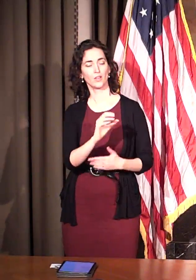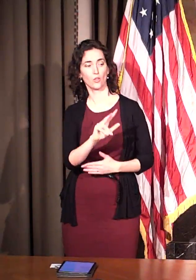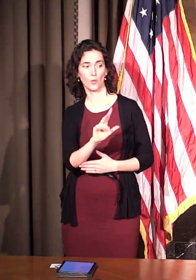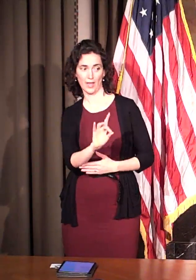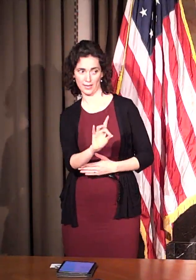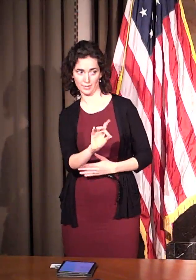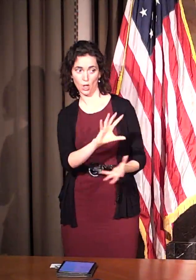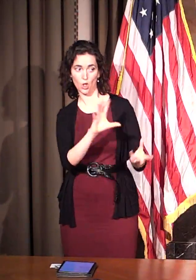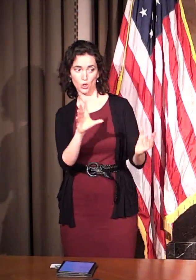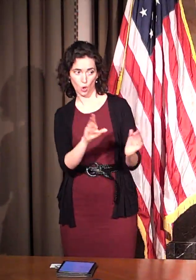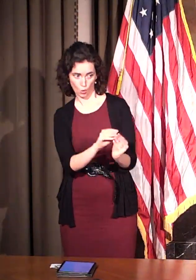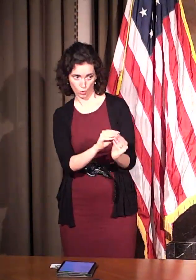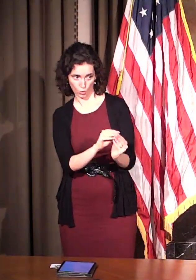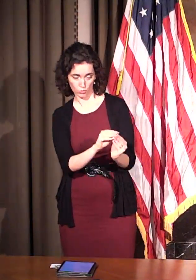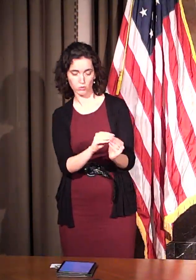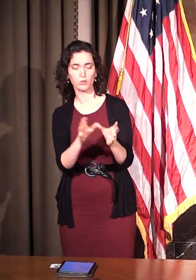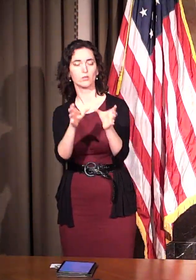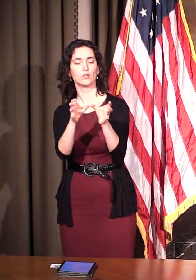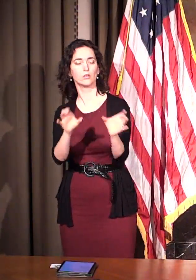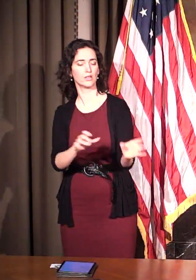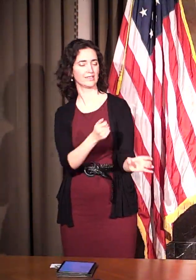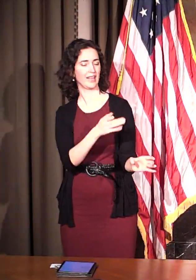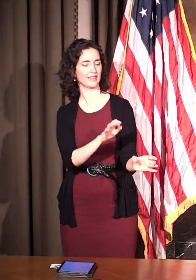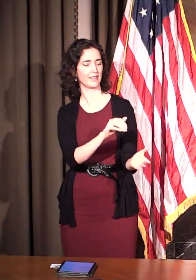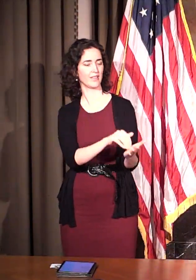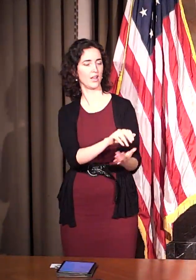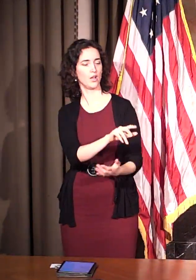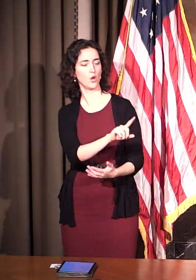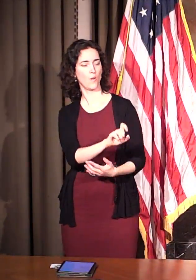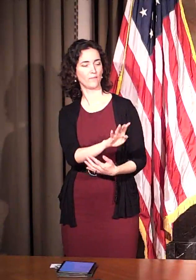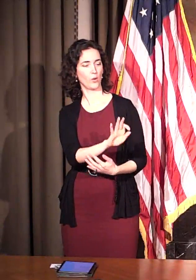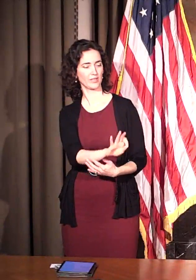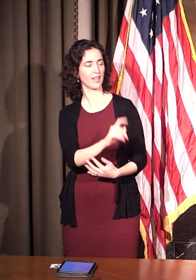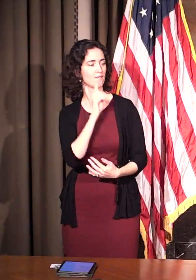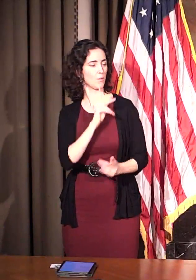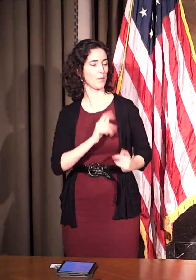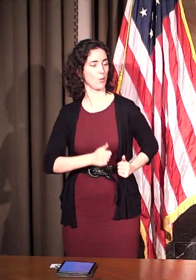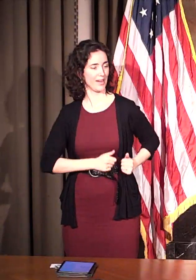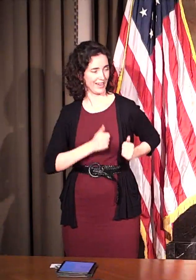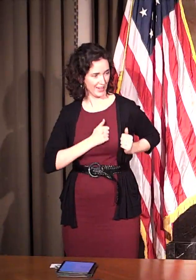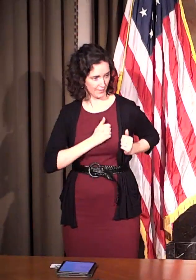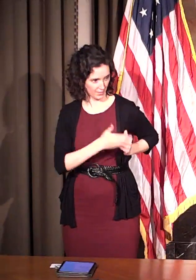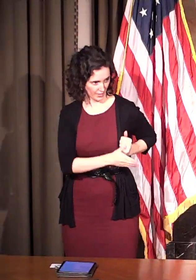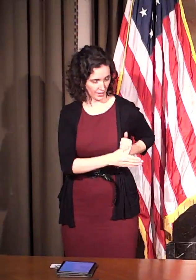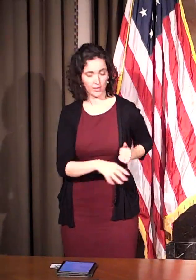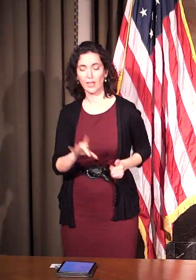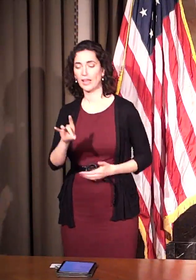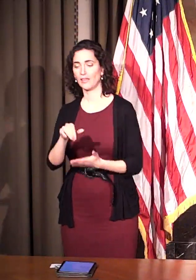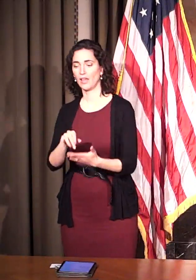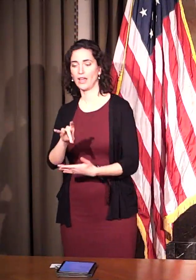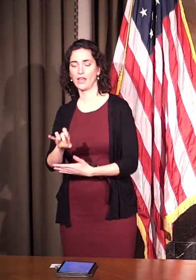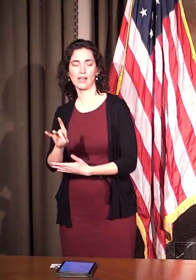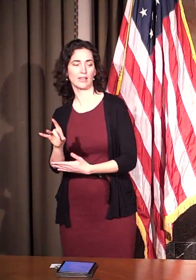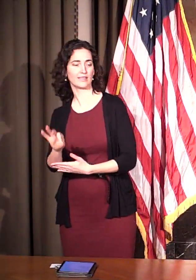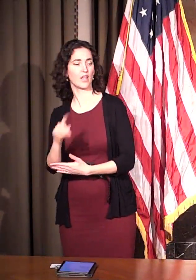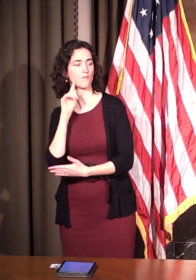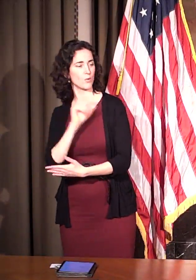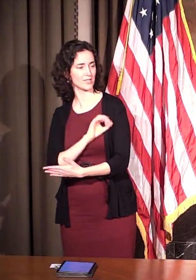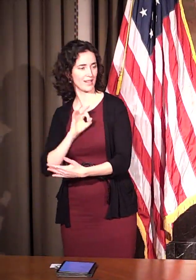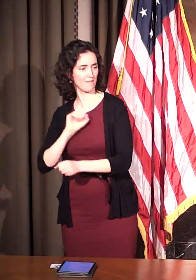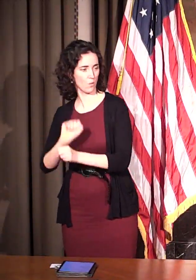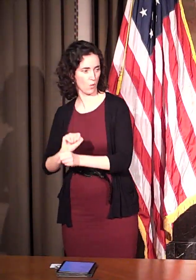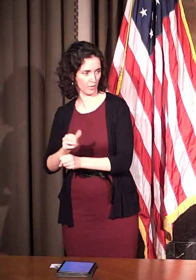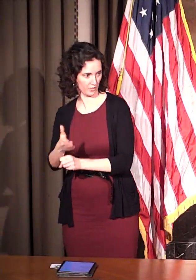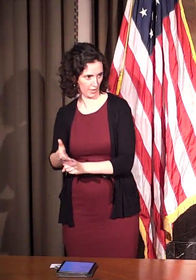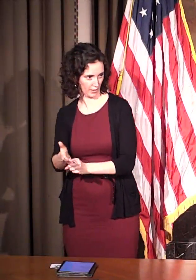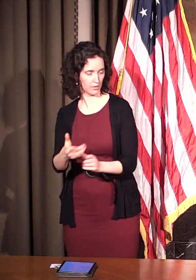28,038 total, broken down to 19,149 for residents and 8,889 for staff.